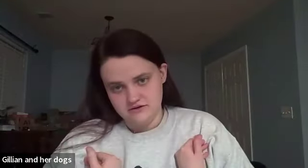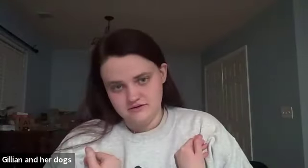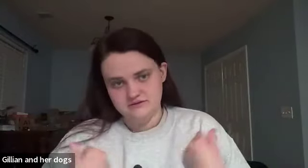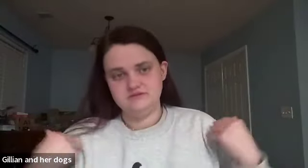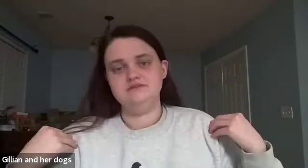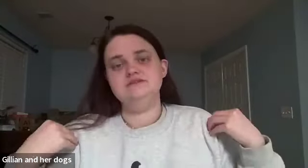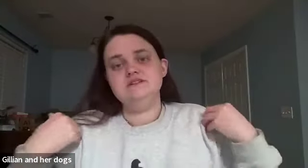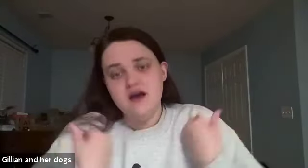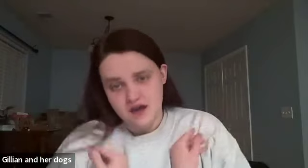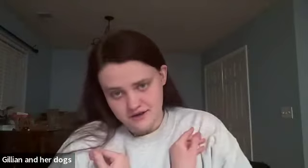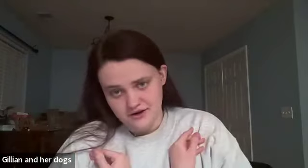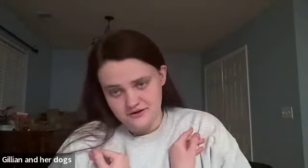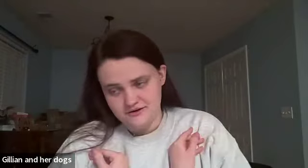tired, tired.